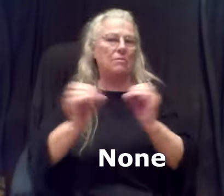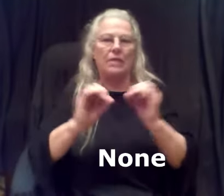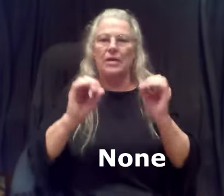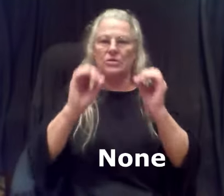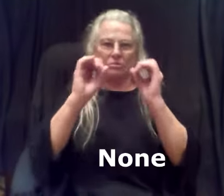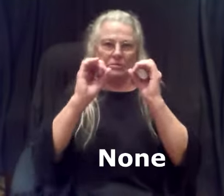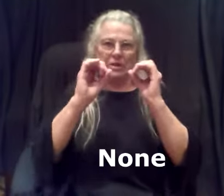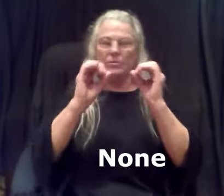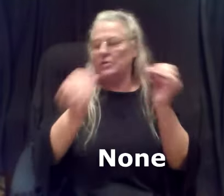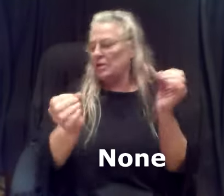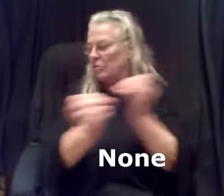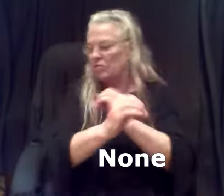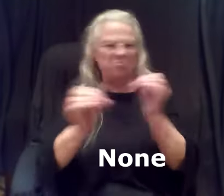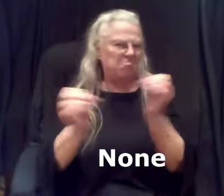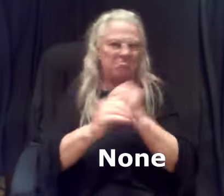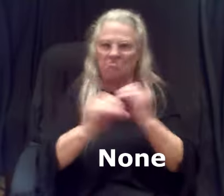that's 00, just none.